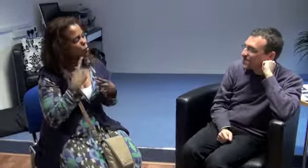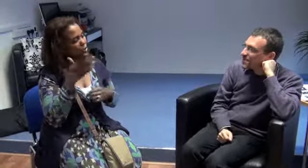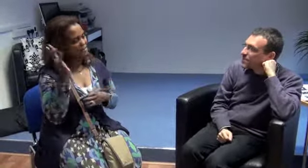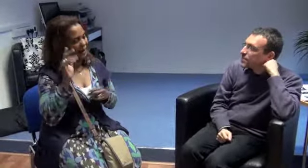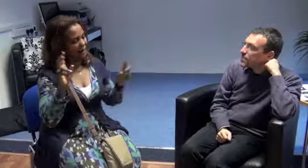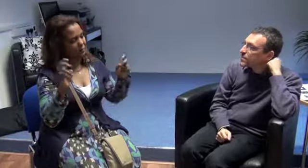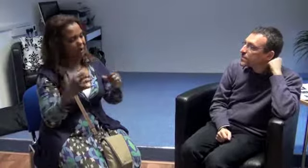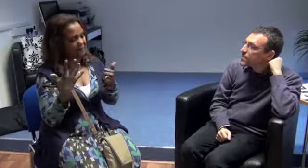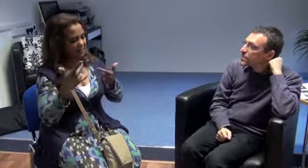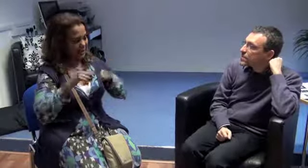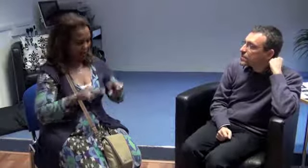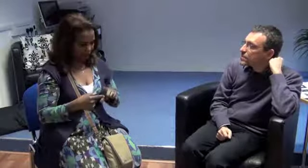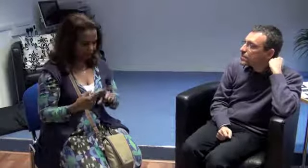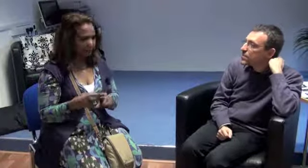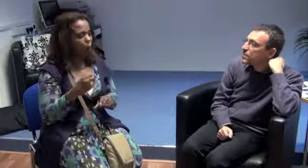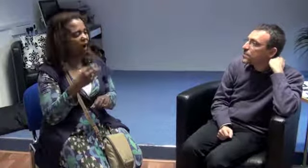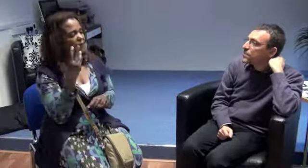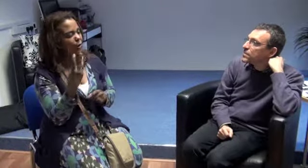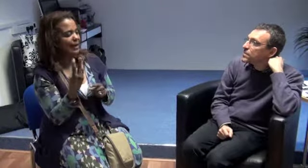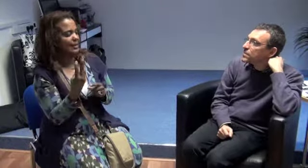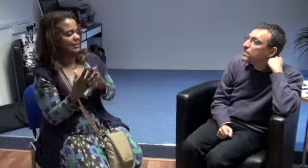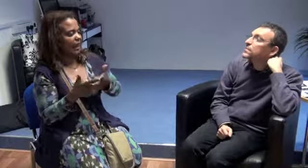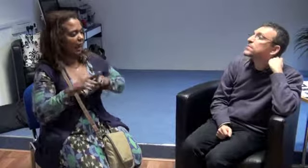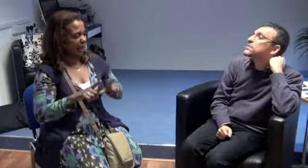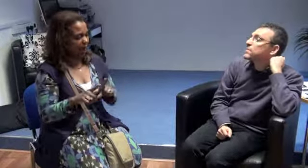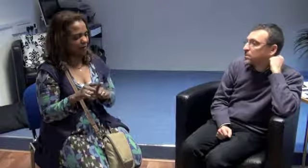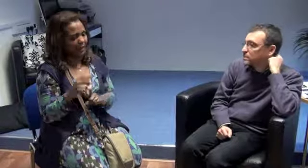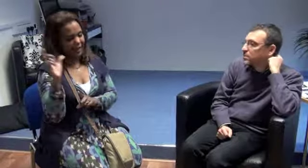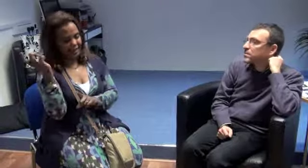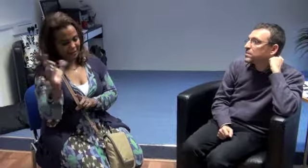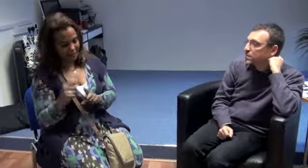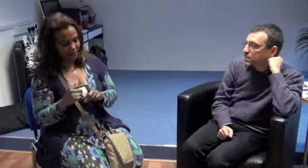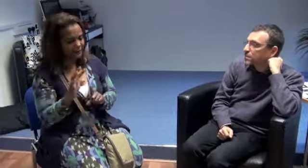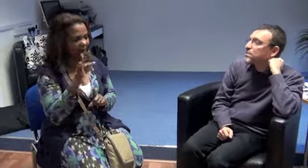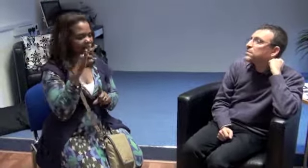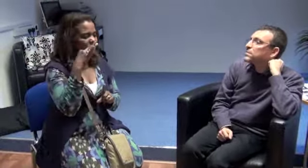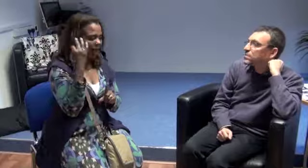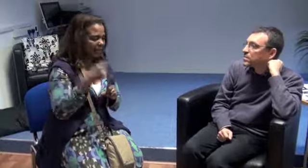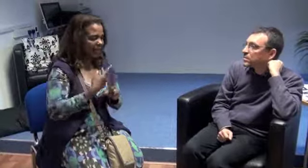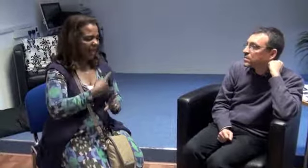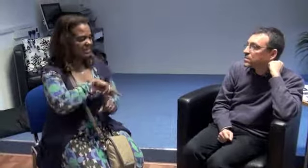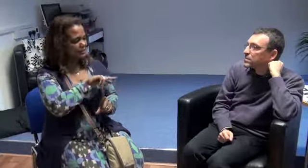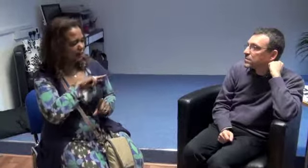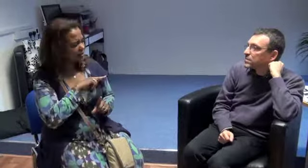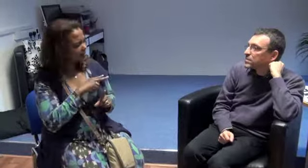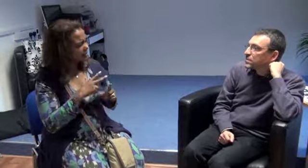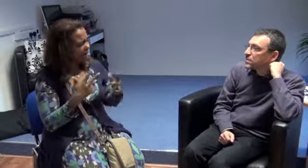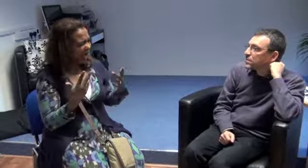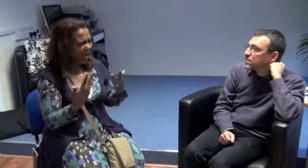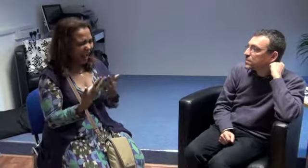Wow, so from your speech we heard that you speak 6 languages, 3 of which are spoken. That's English, French and